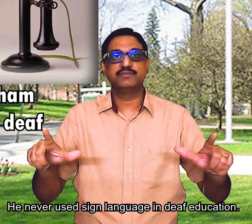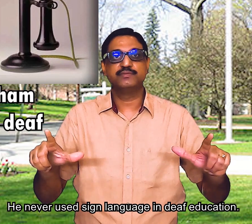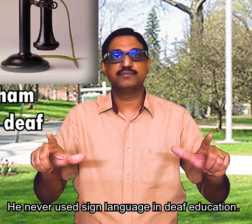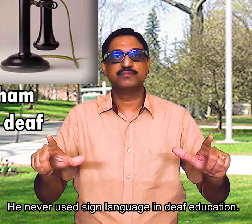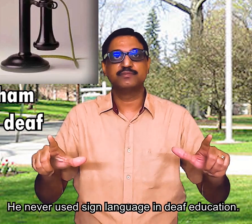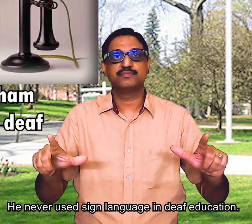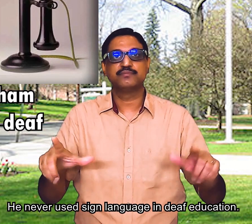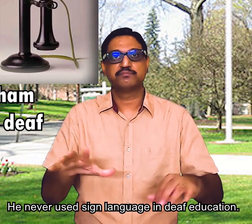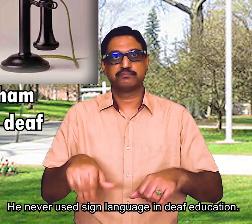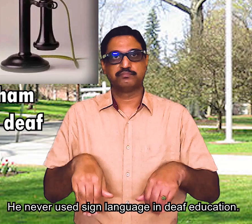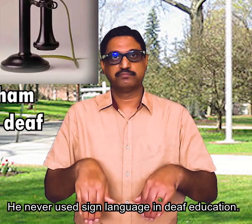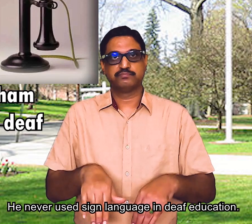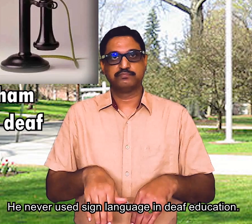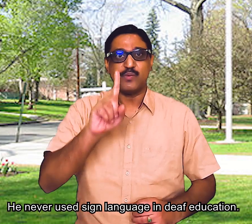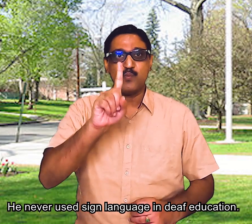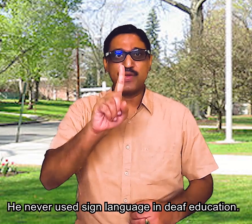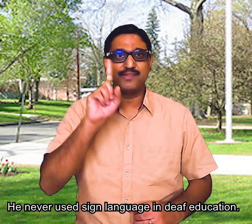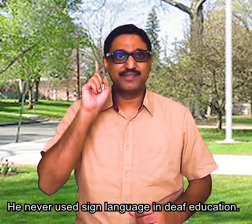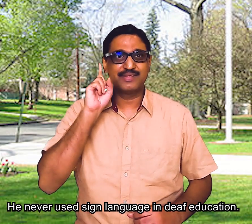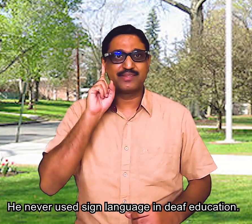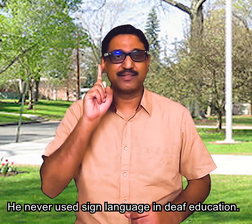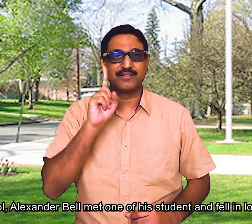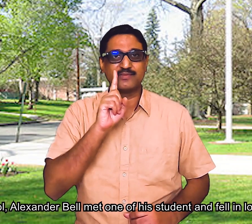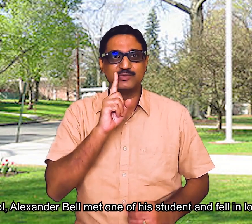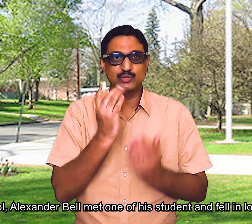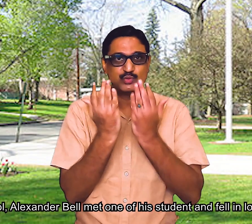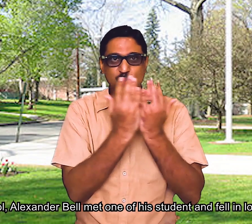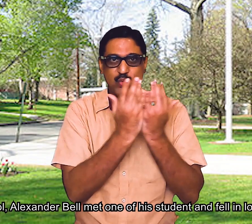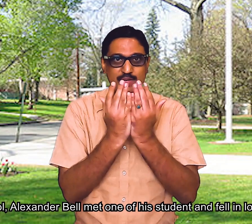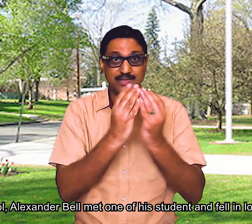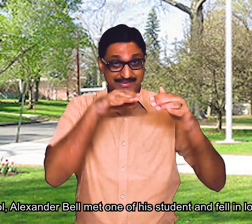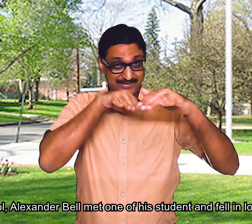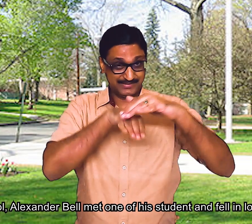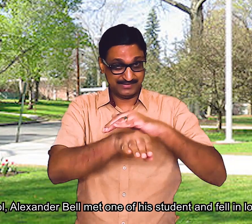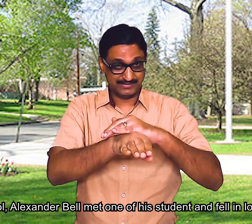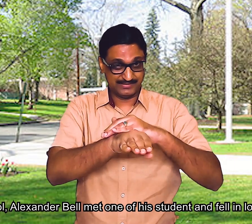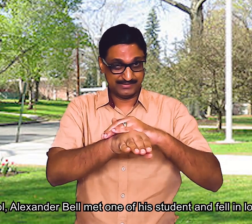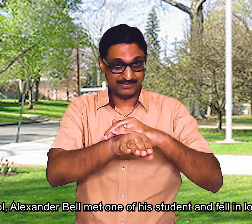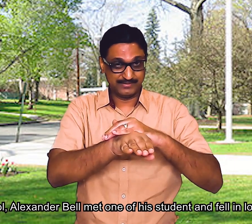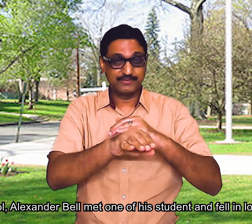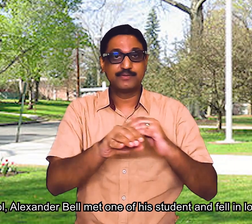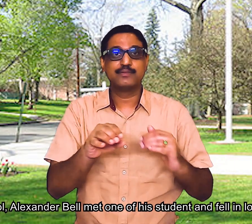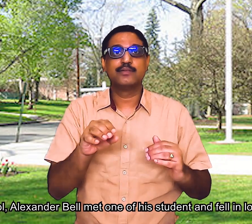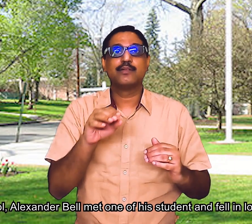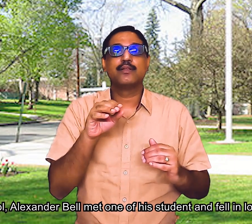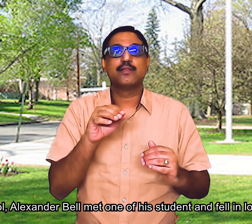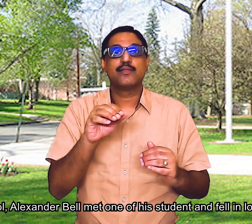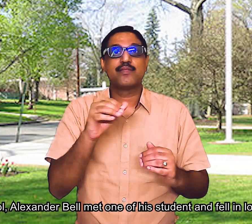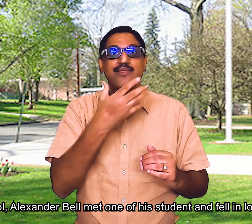He never used sign language in deaf education. In this school, Alexander Bell met one of his students and